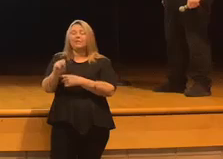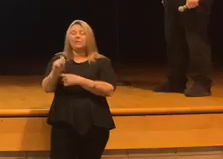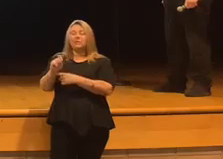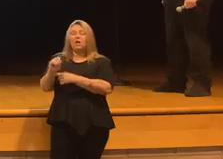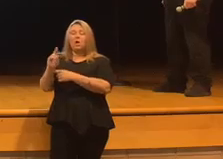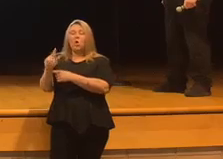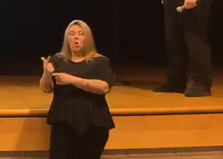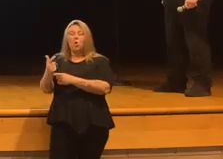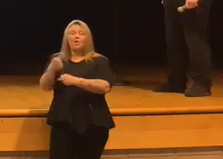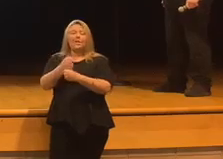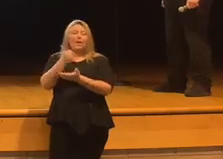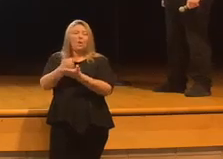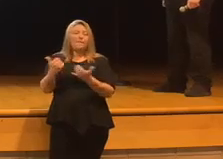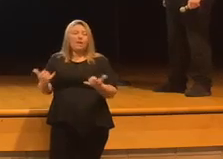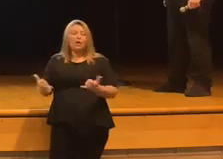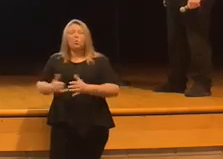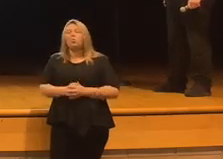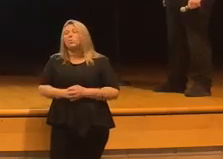missingkids.org/gethelpnow.